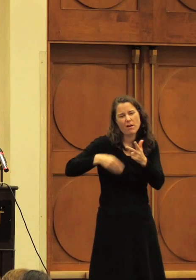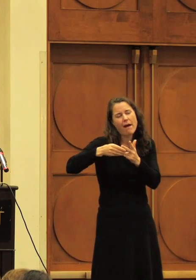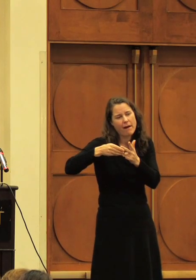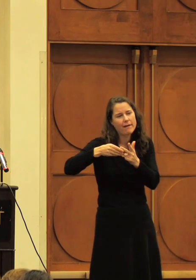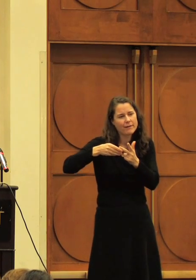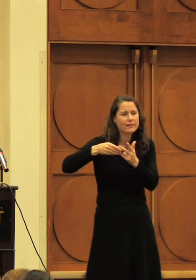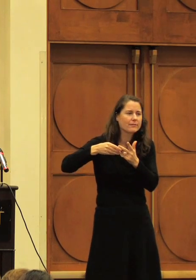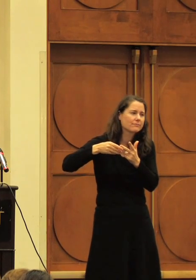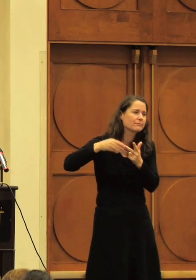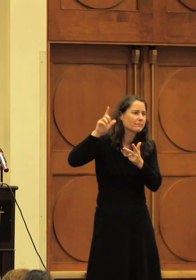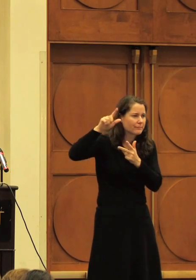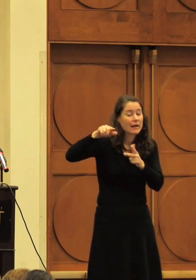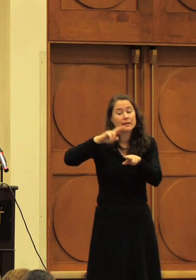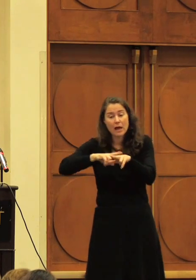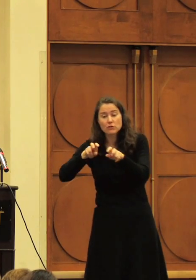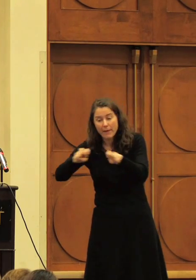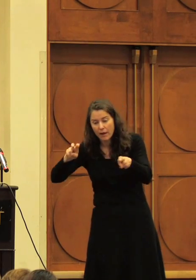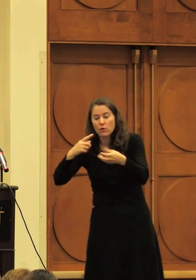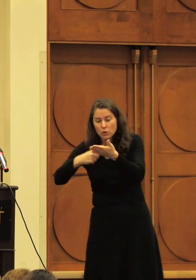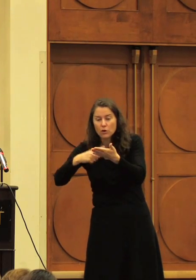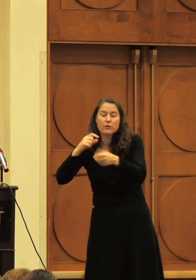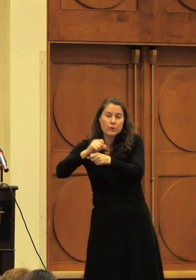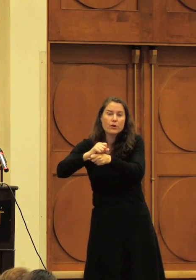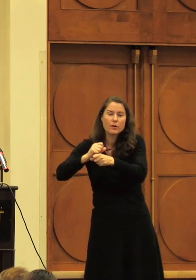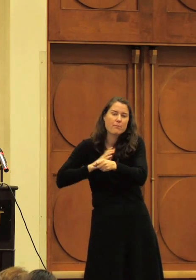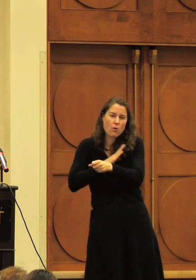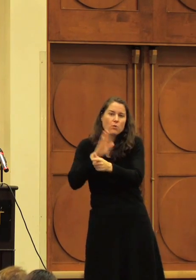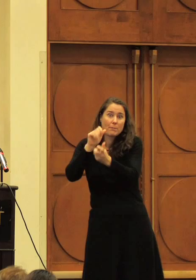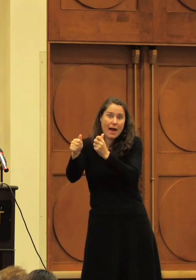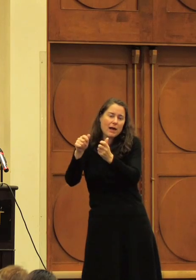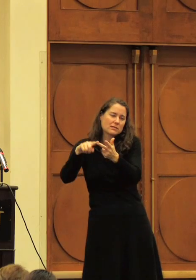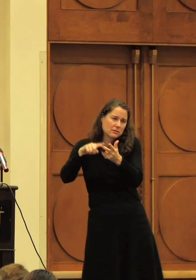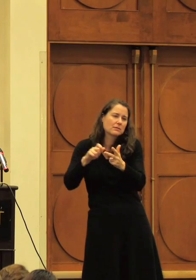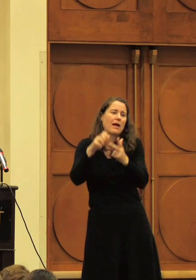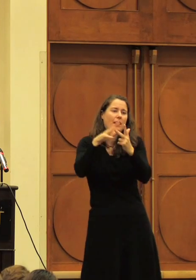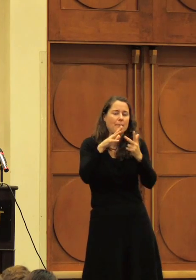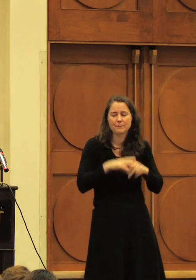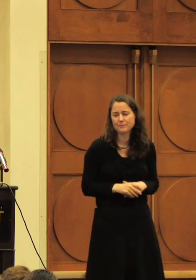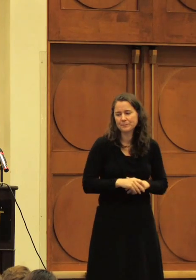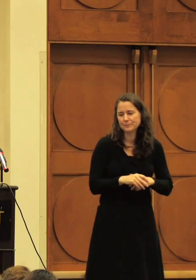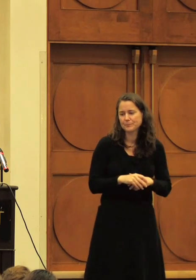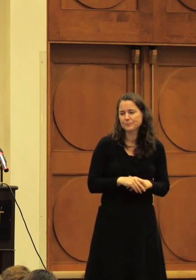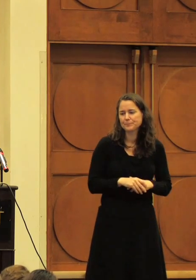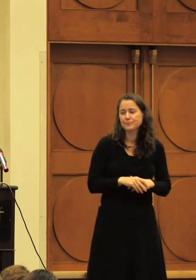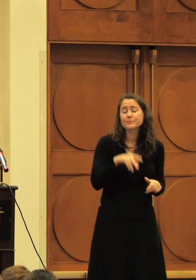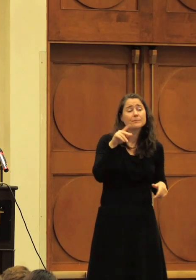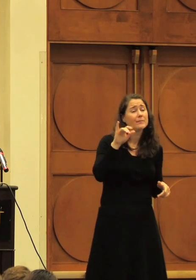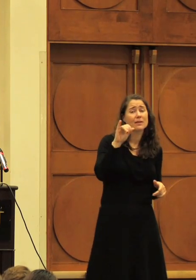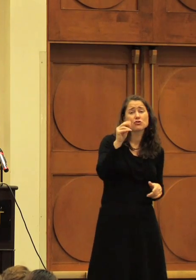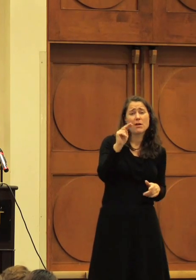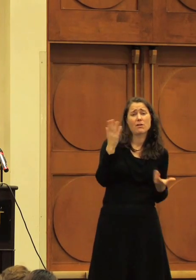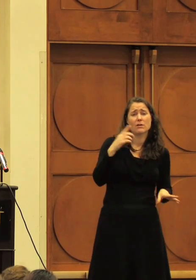those test processes in place. And as John mentioned, PSI is a national company.